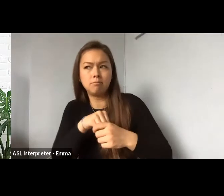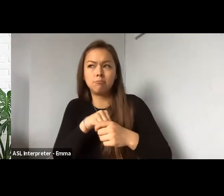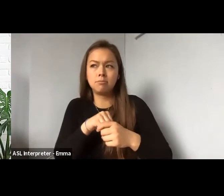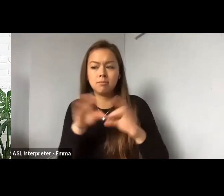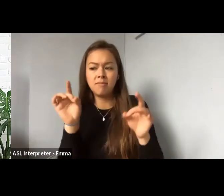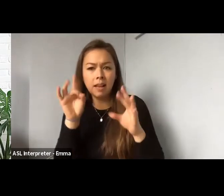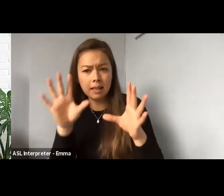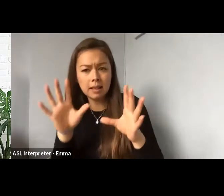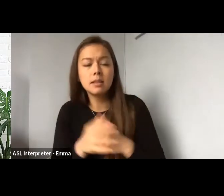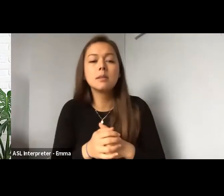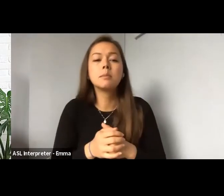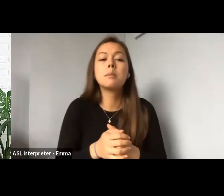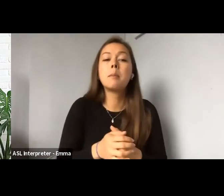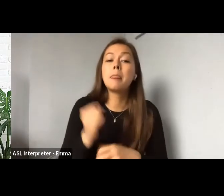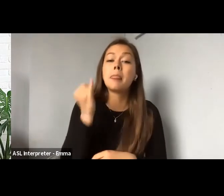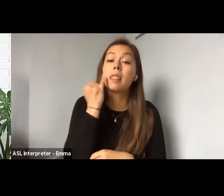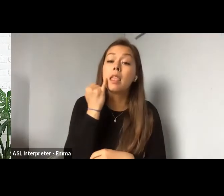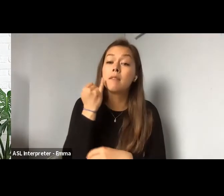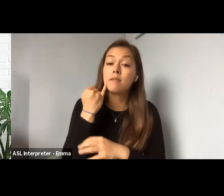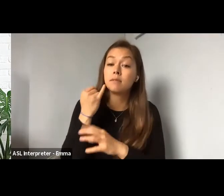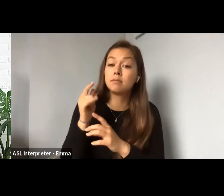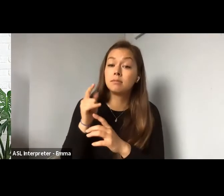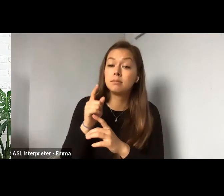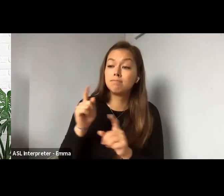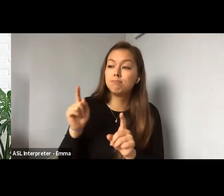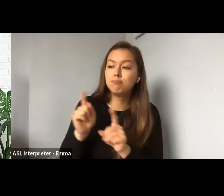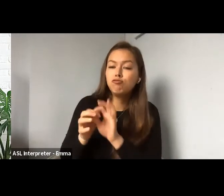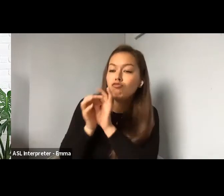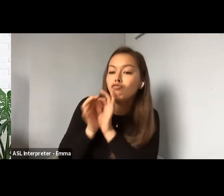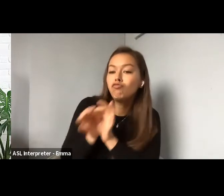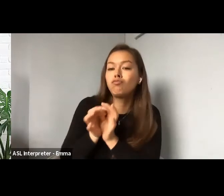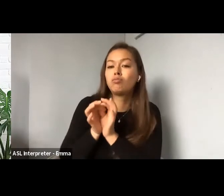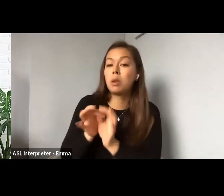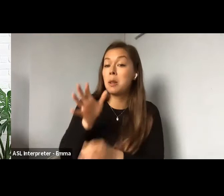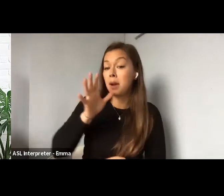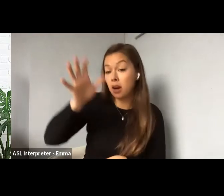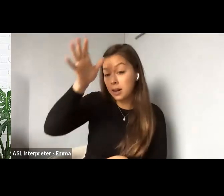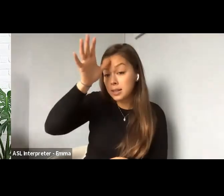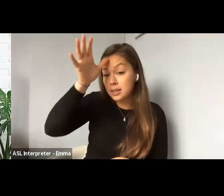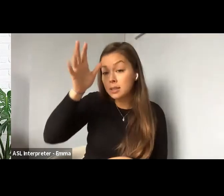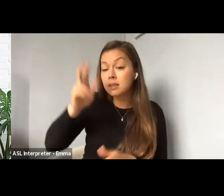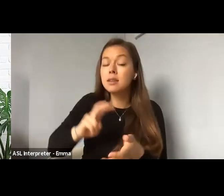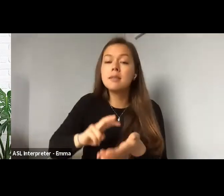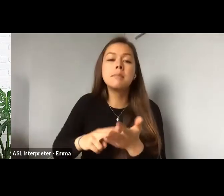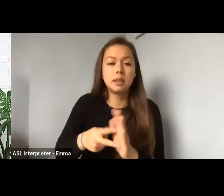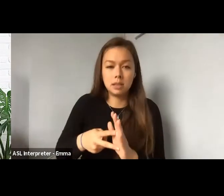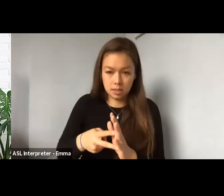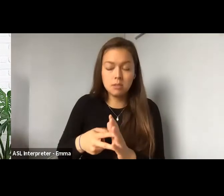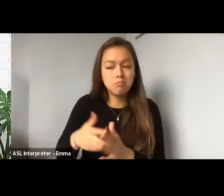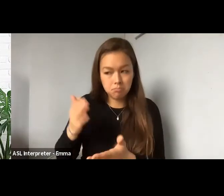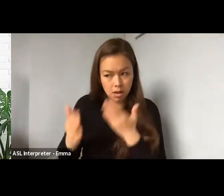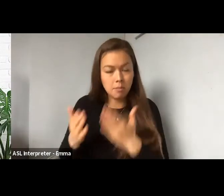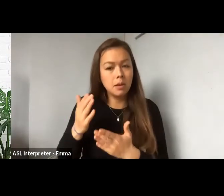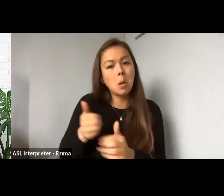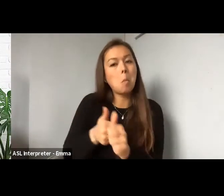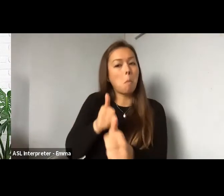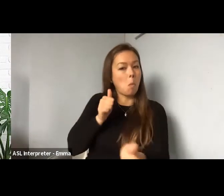a parent or parental warmth is one of those factors. Parental monitoring. So for